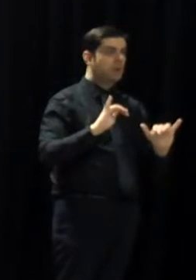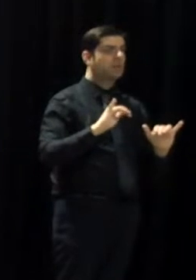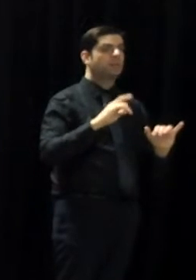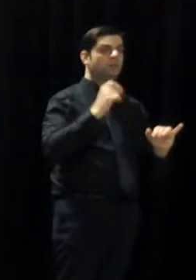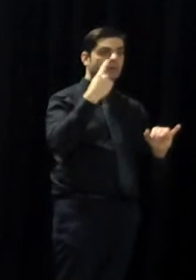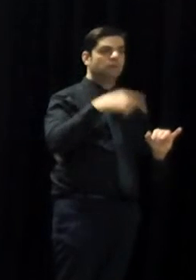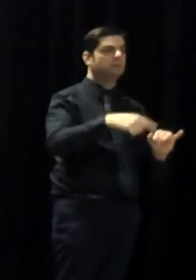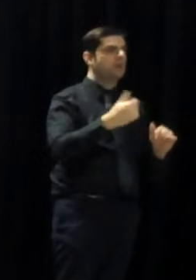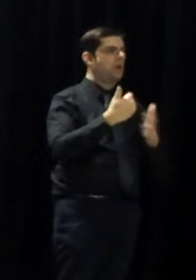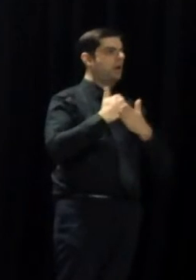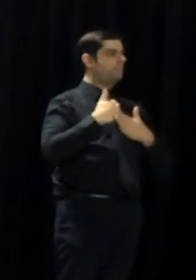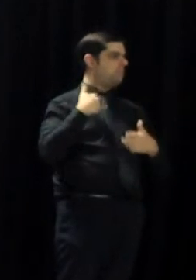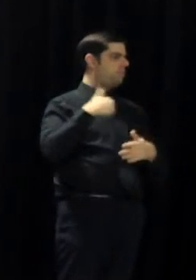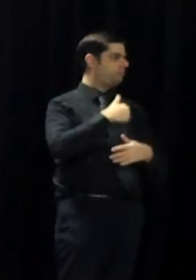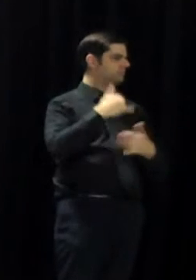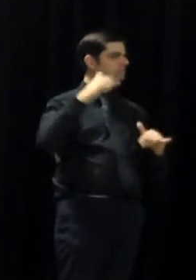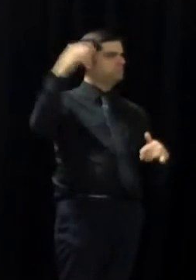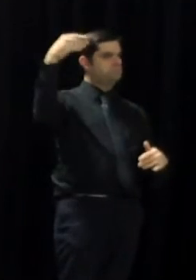beefing